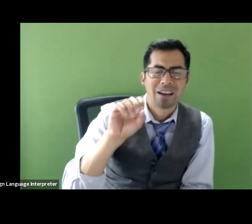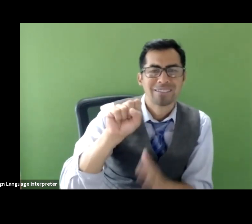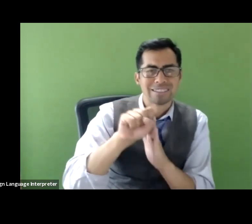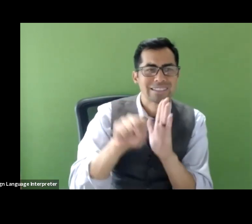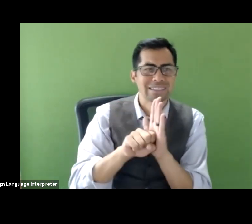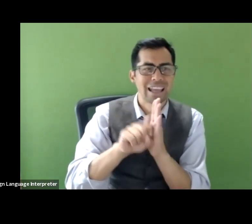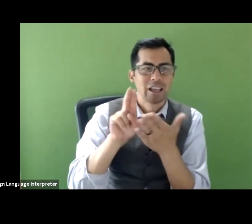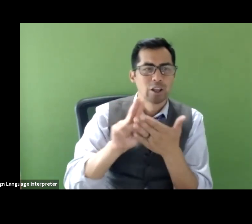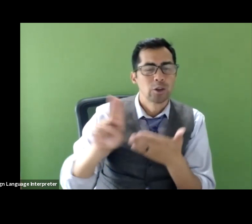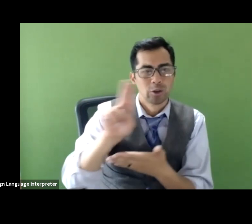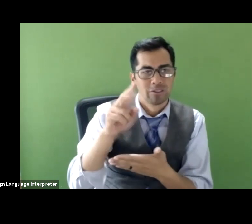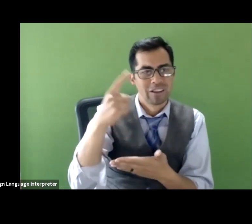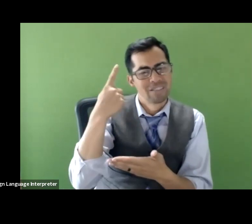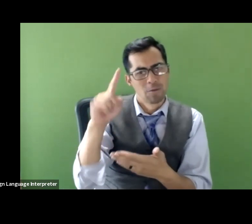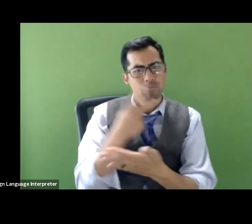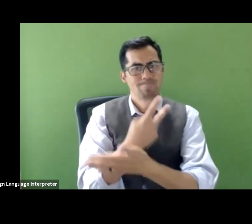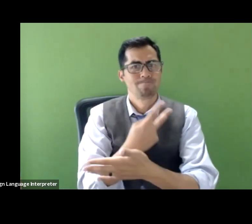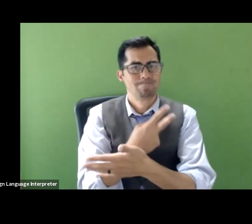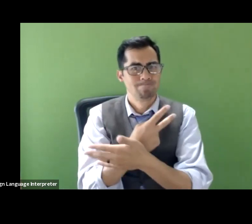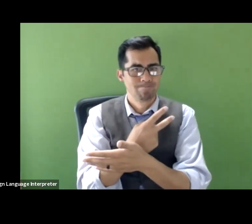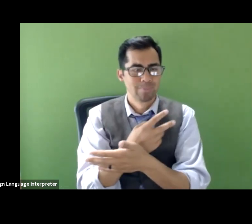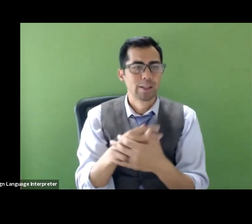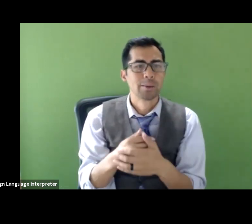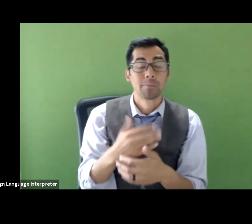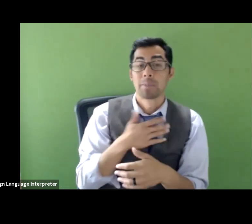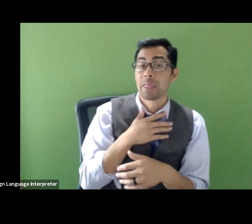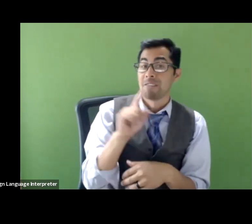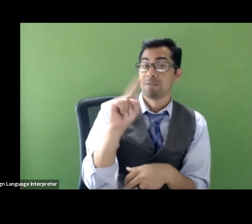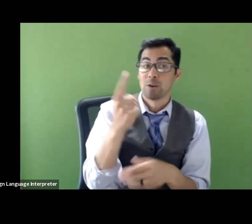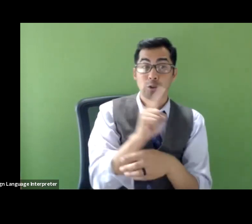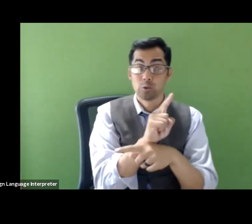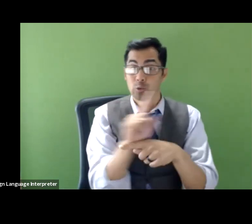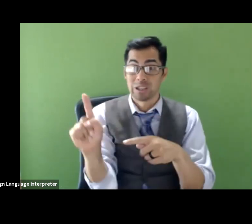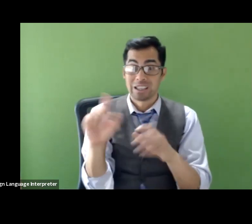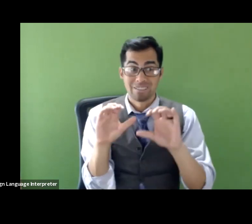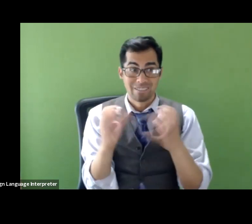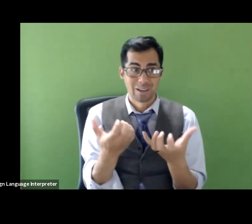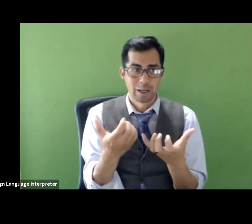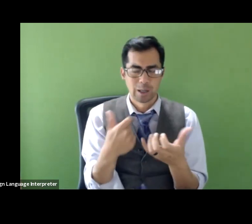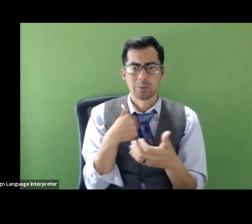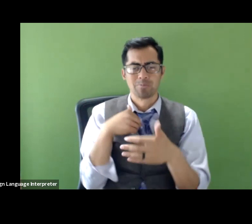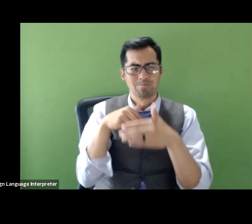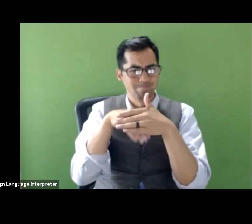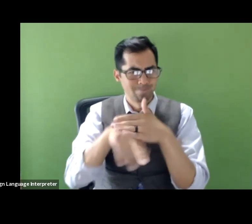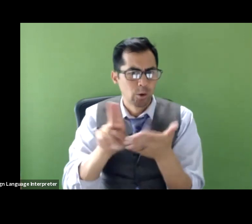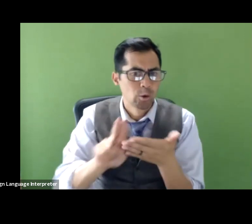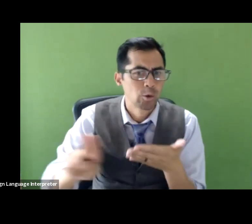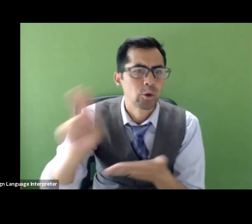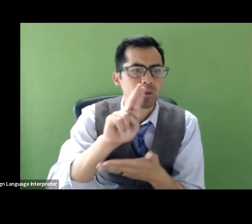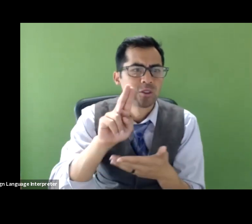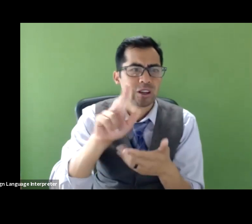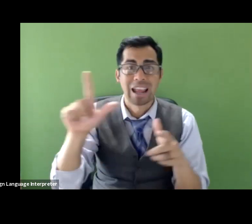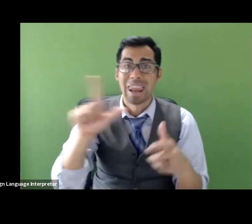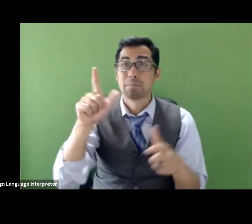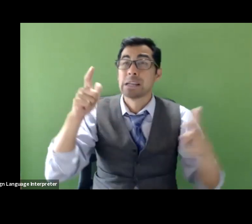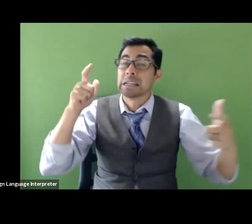in journalism. During my first week of classes, I went to the university library, so big